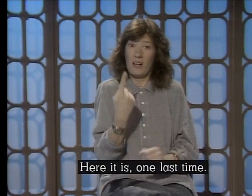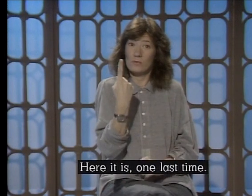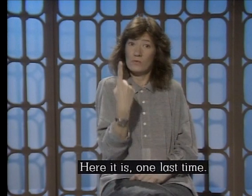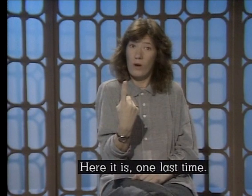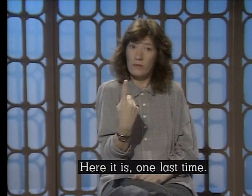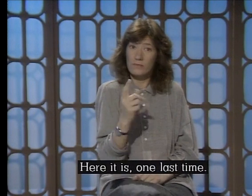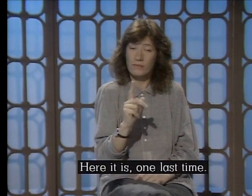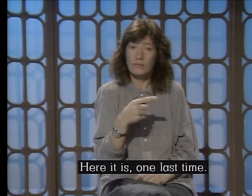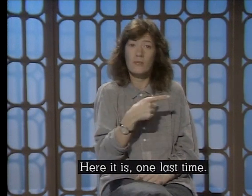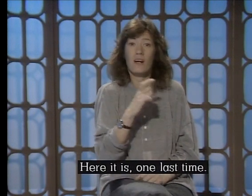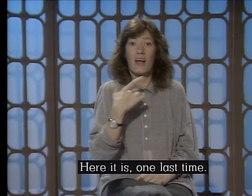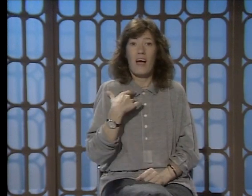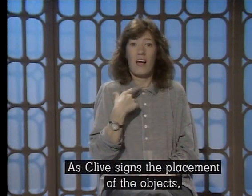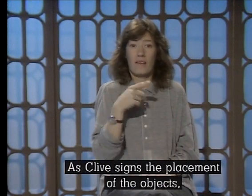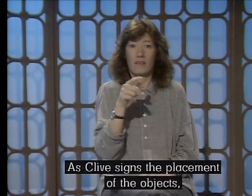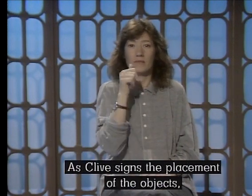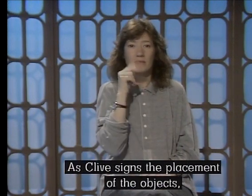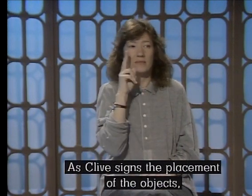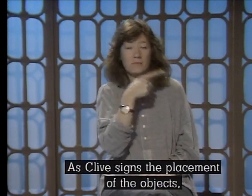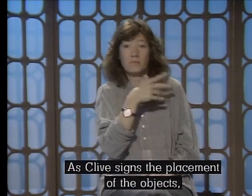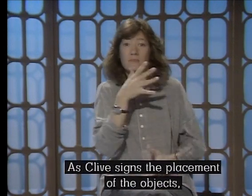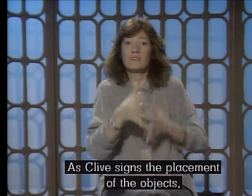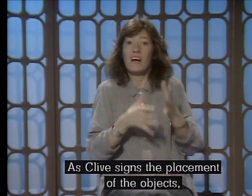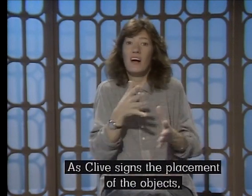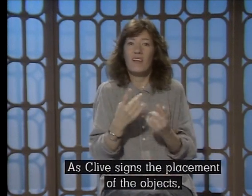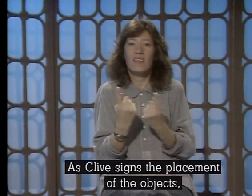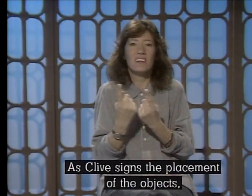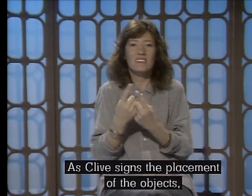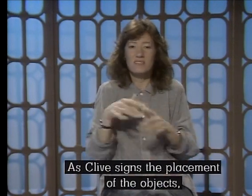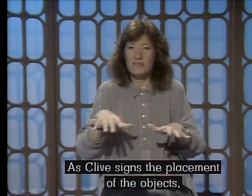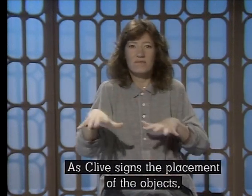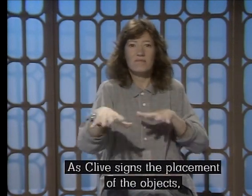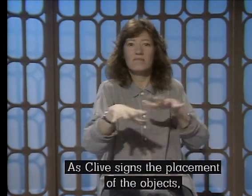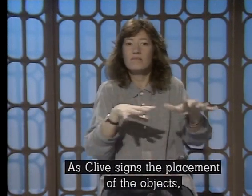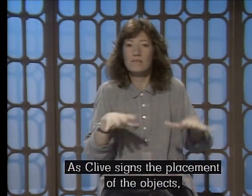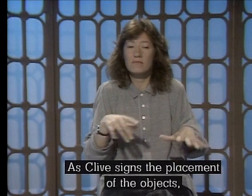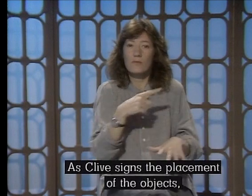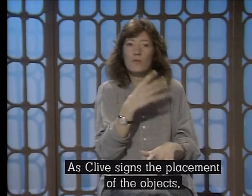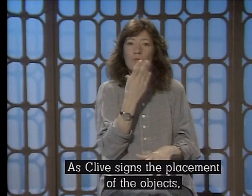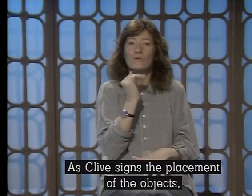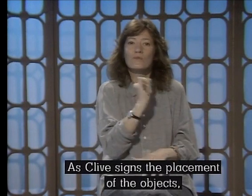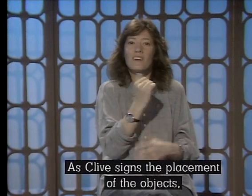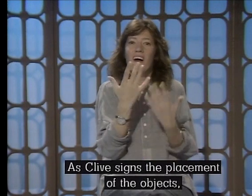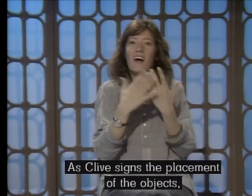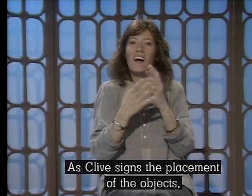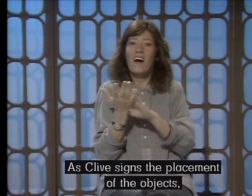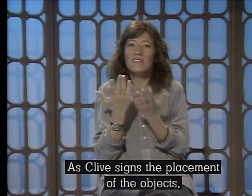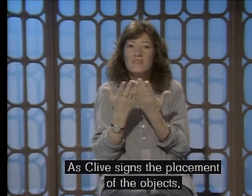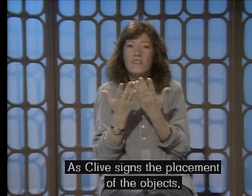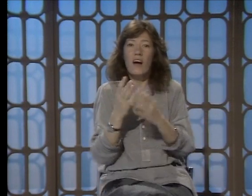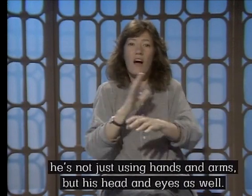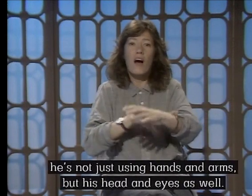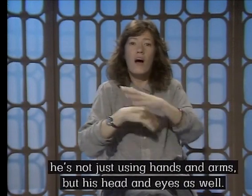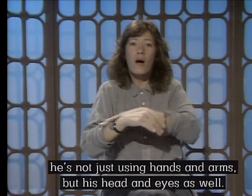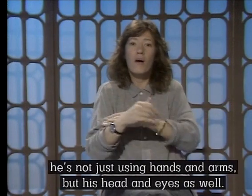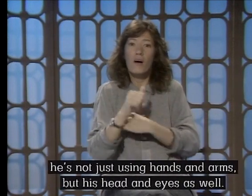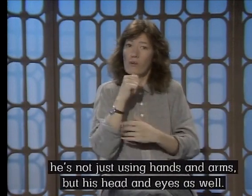time. You'll see that as Clive signs the placement of the objects, he's not only using his hands and